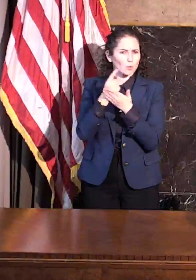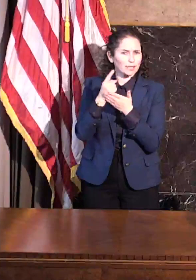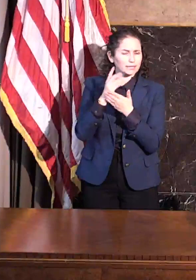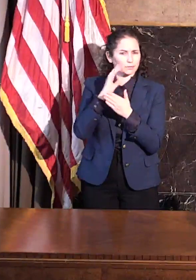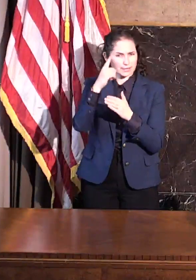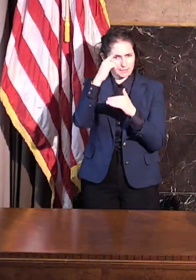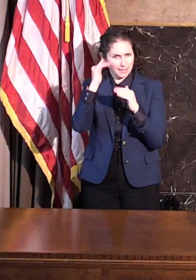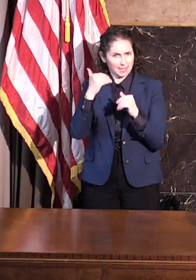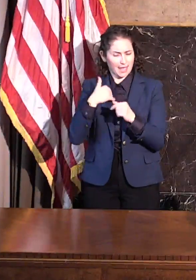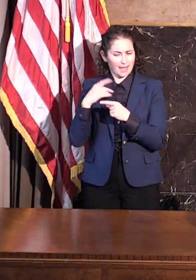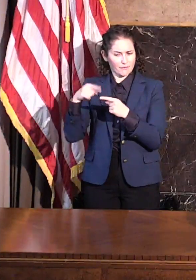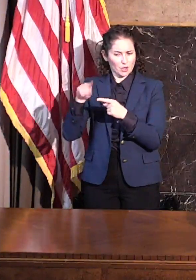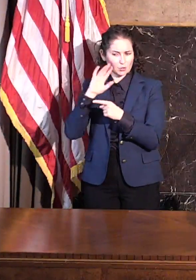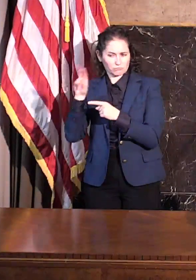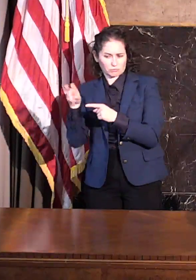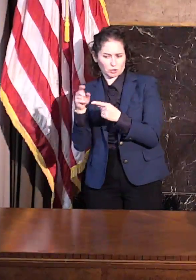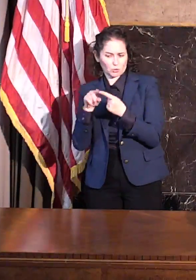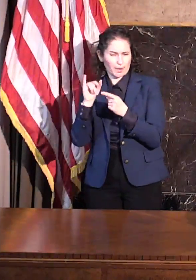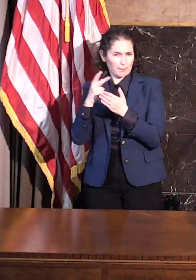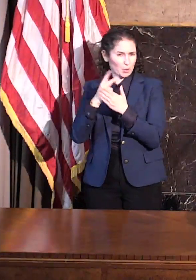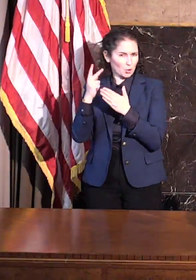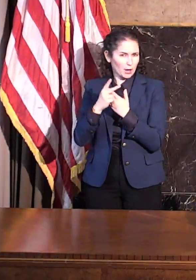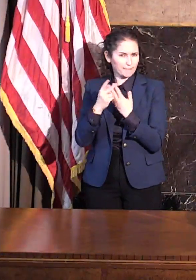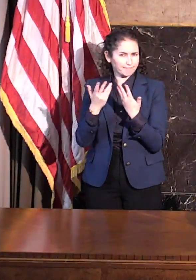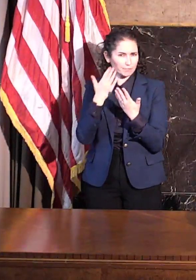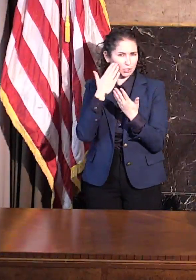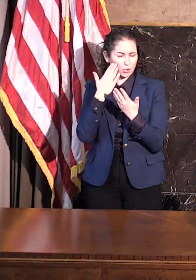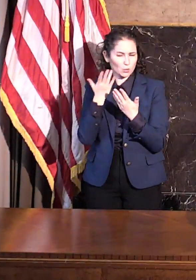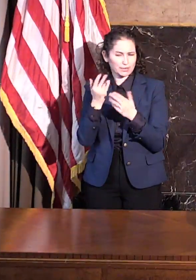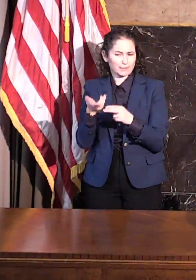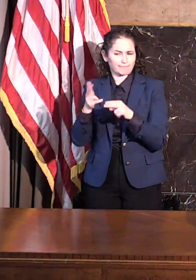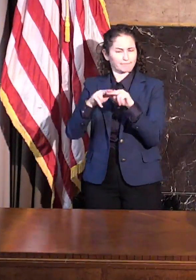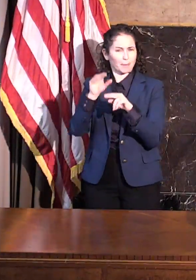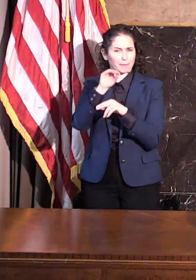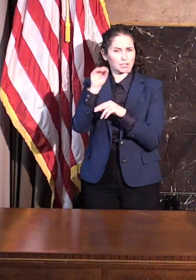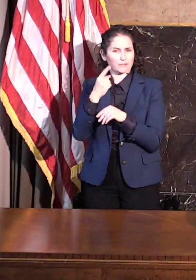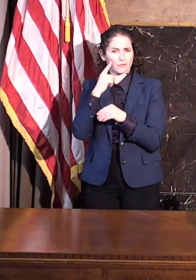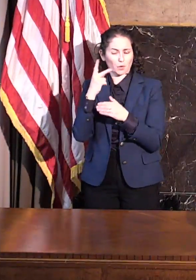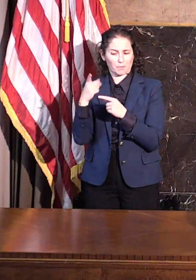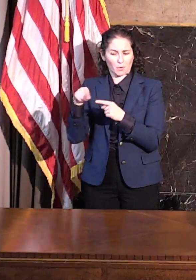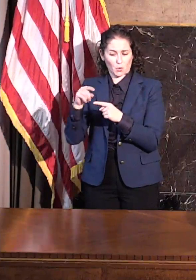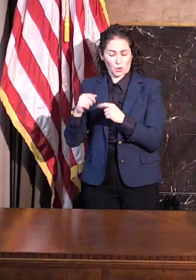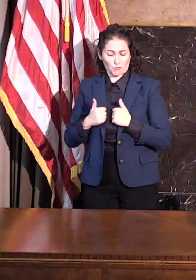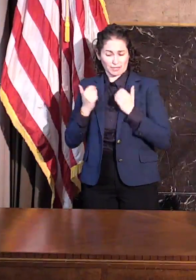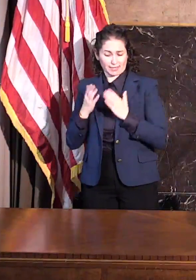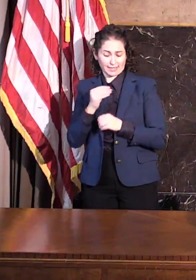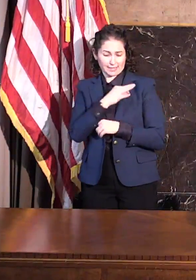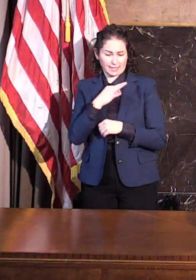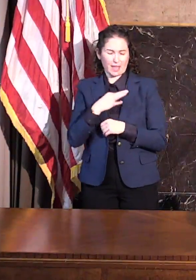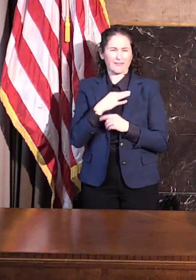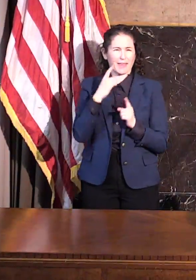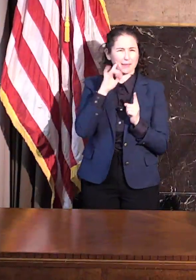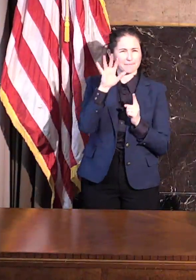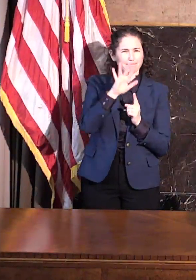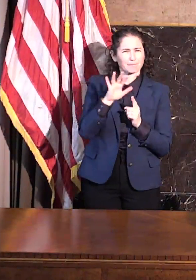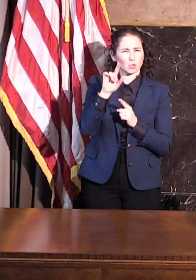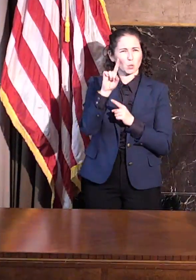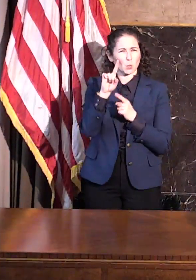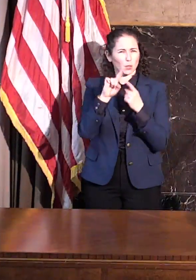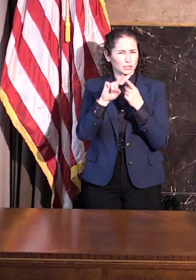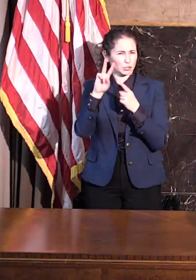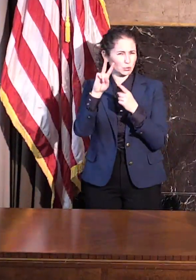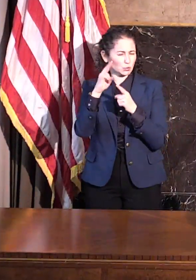have every reason to be vigilant, looking at what's happening across the country, looking at what's happening in Europe right now, and with what